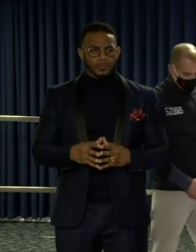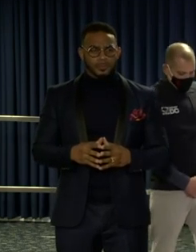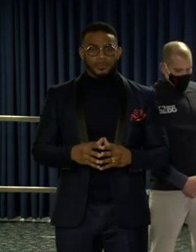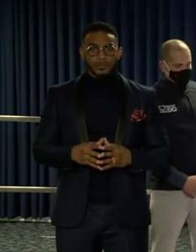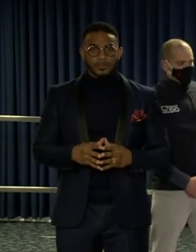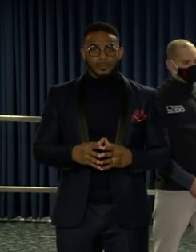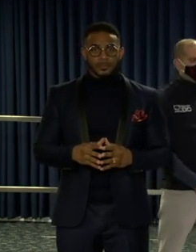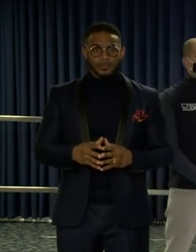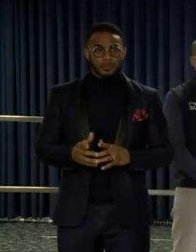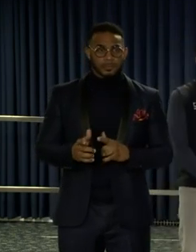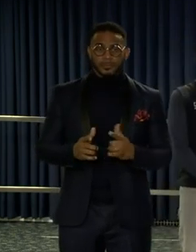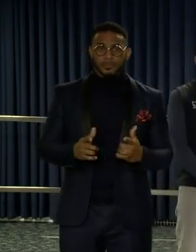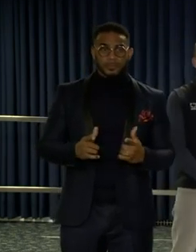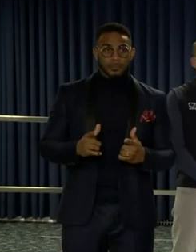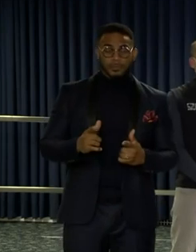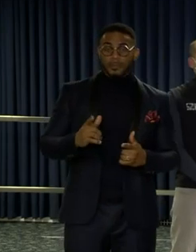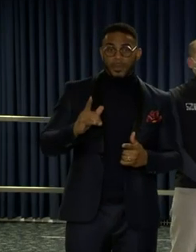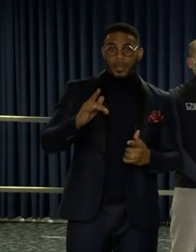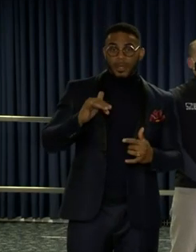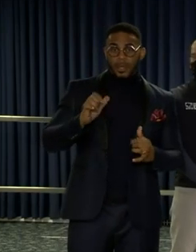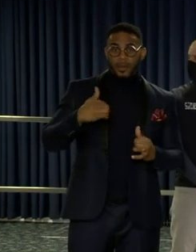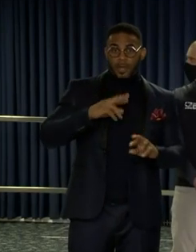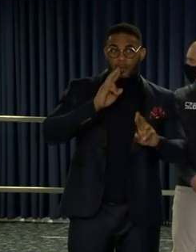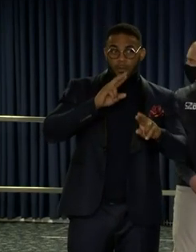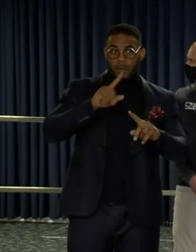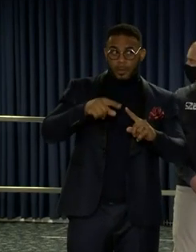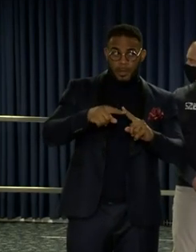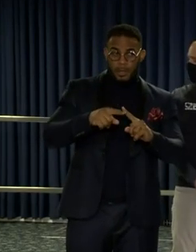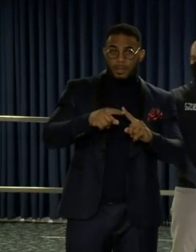Yeah, we have reports about